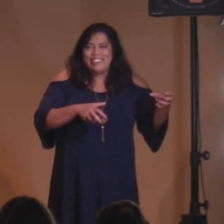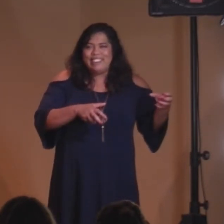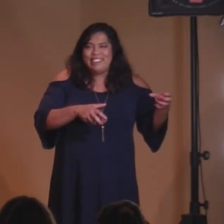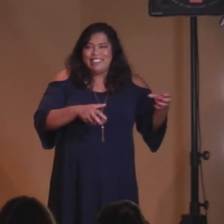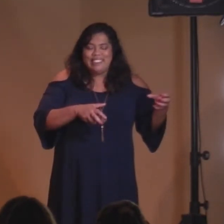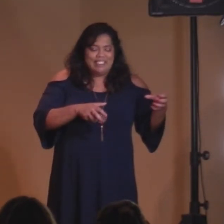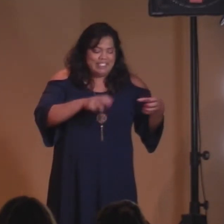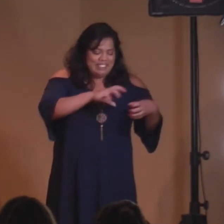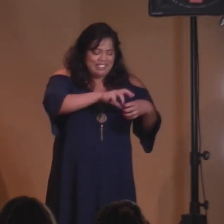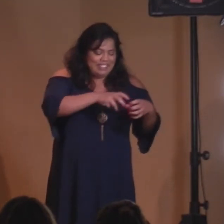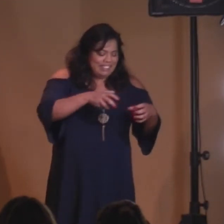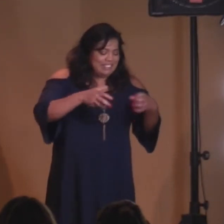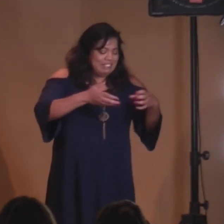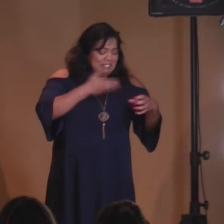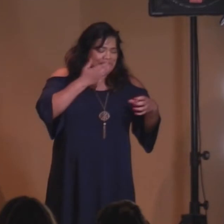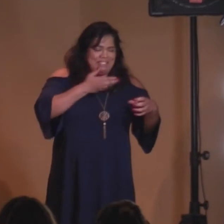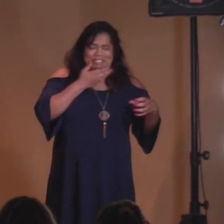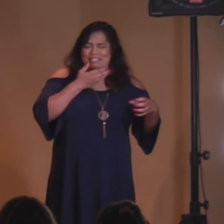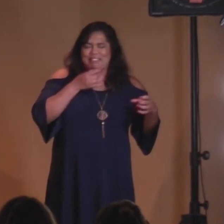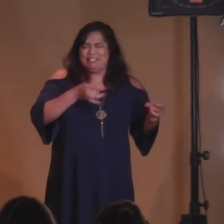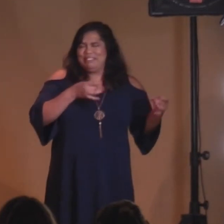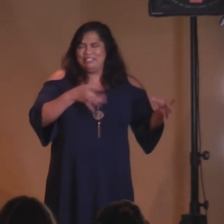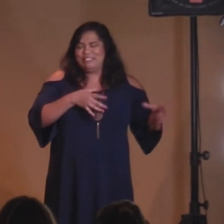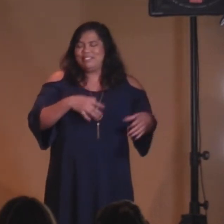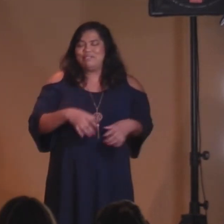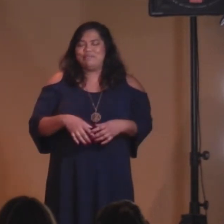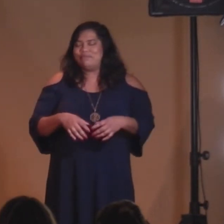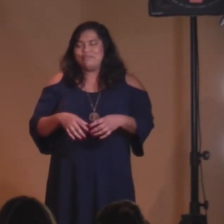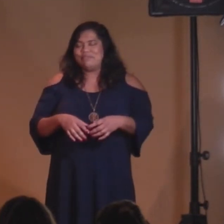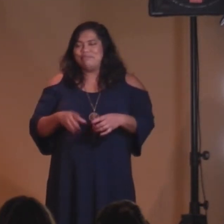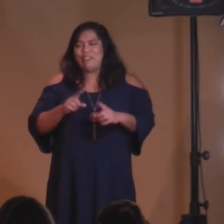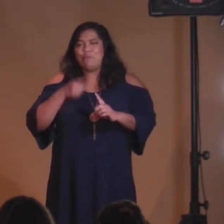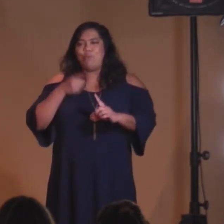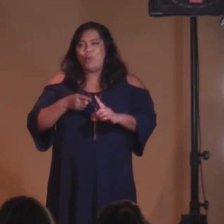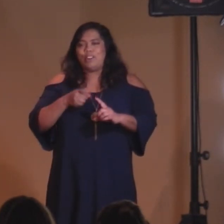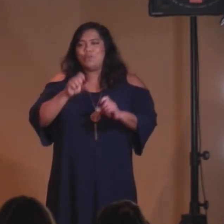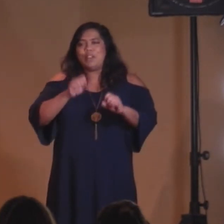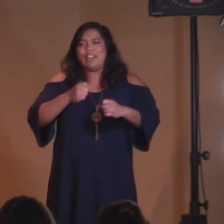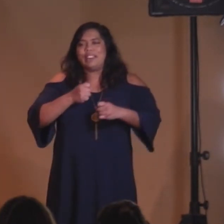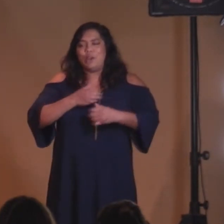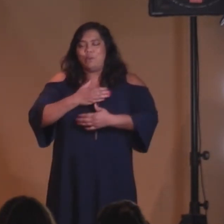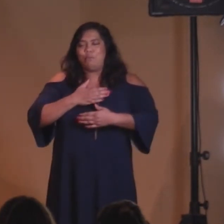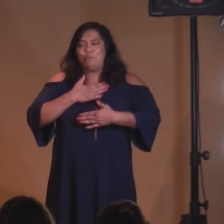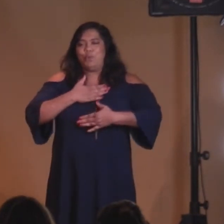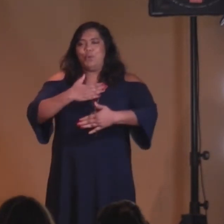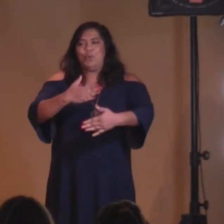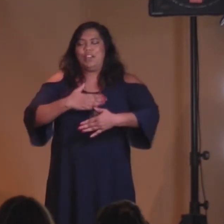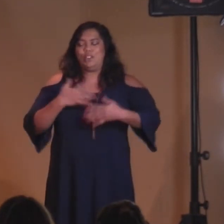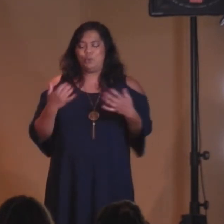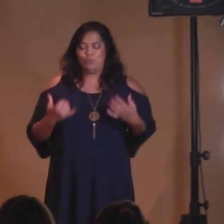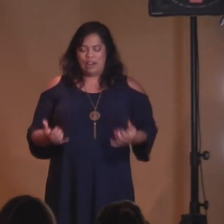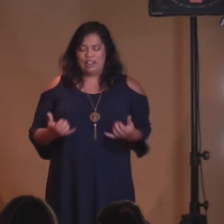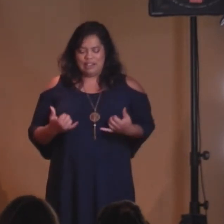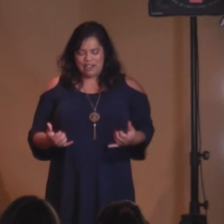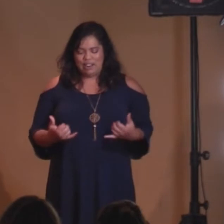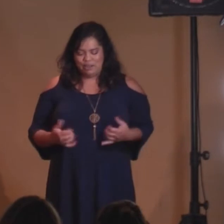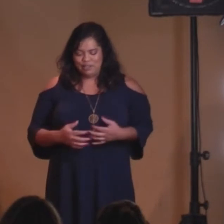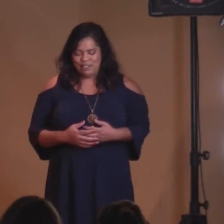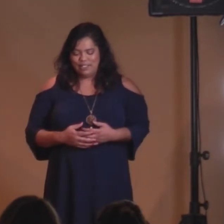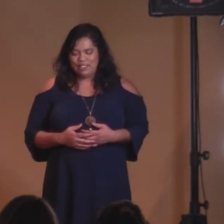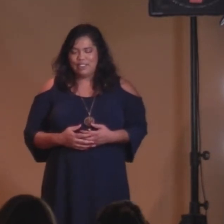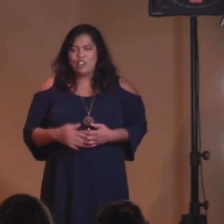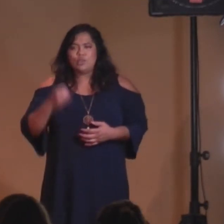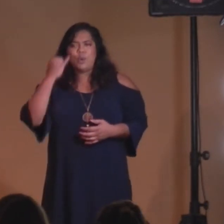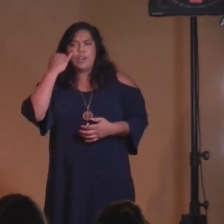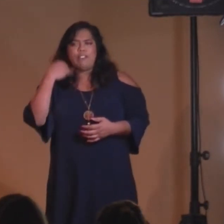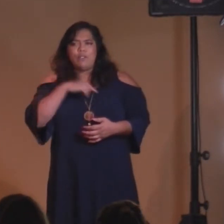I'm not inhaling it. We can only breathe now. So if we can only breathe now, and